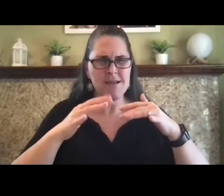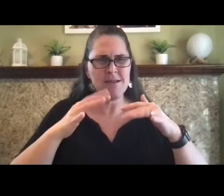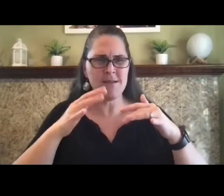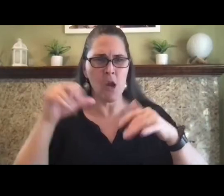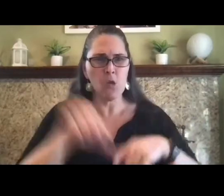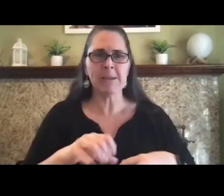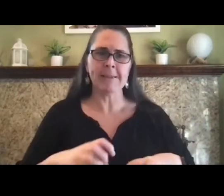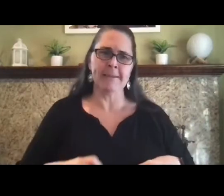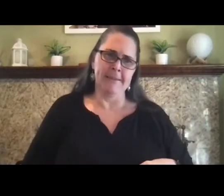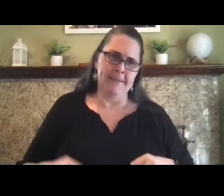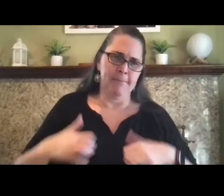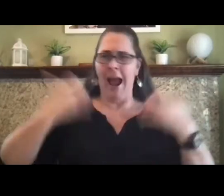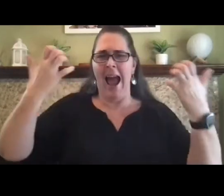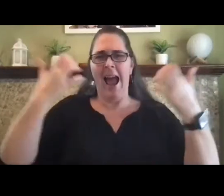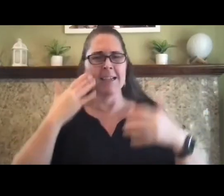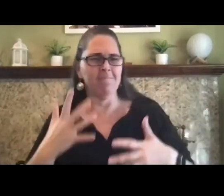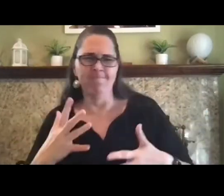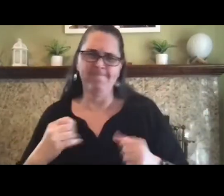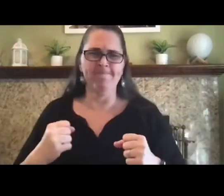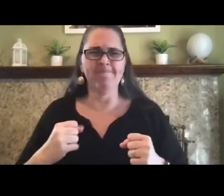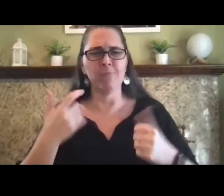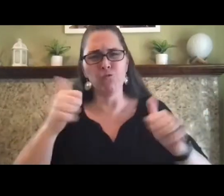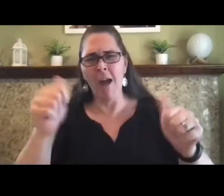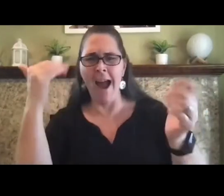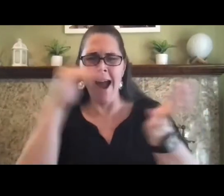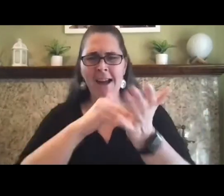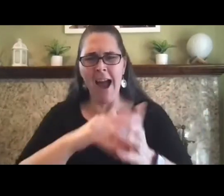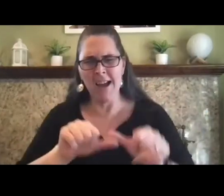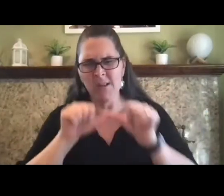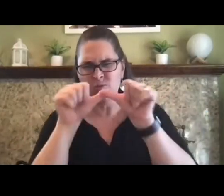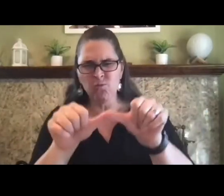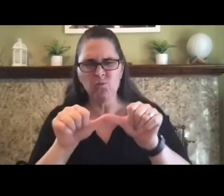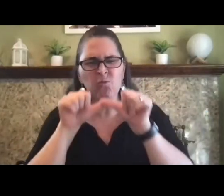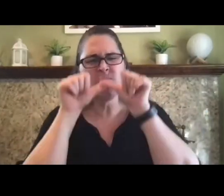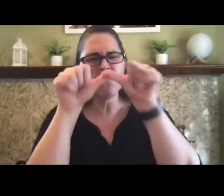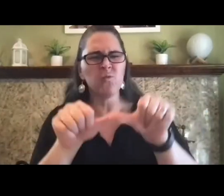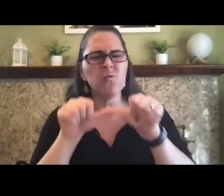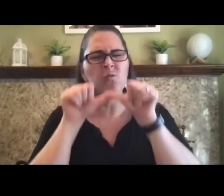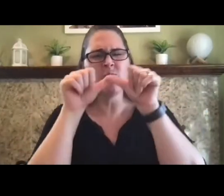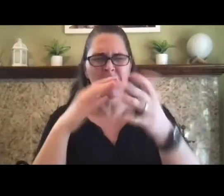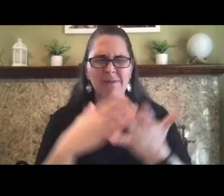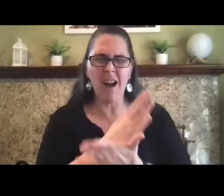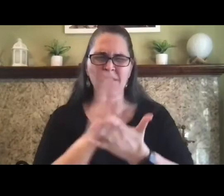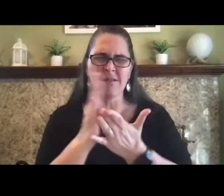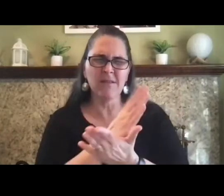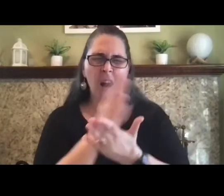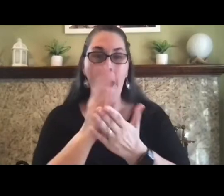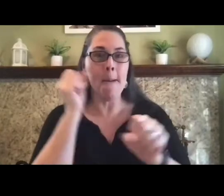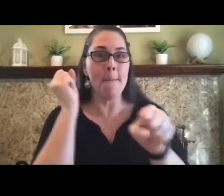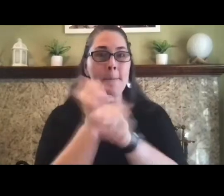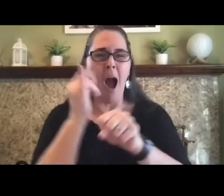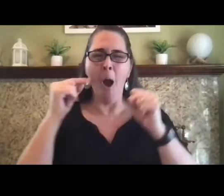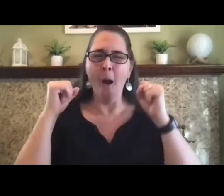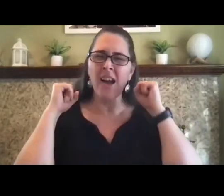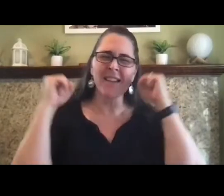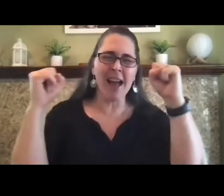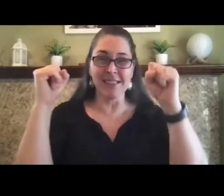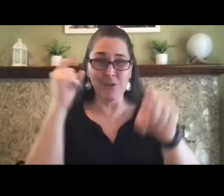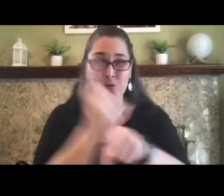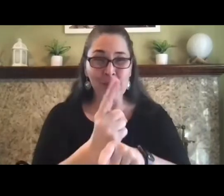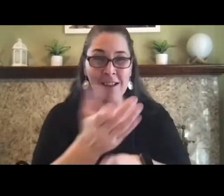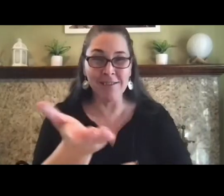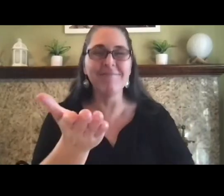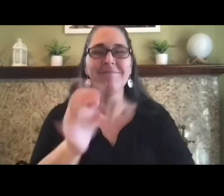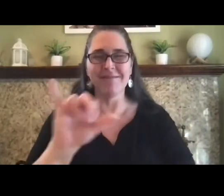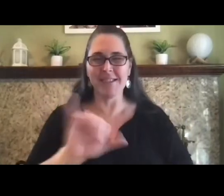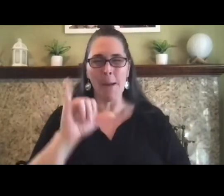and brings out struggling emotions. Sometimes you lose, which can also be triggering and lead to anger, but you go back and try again. You keep trying until